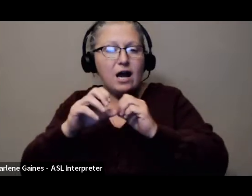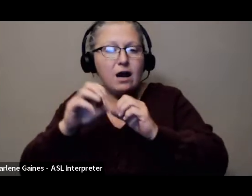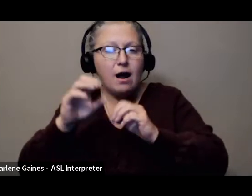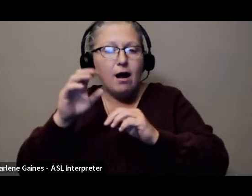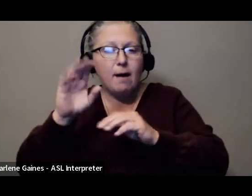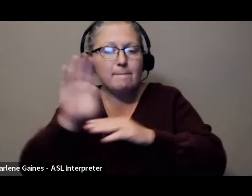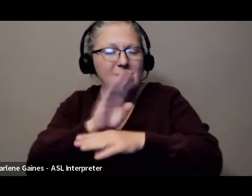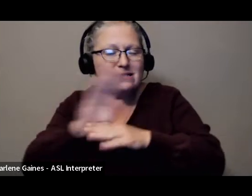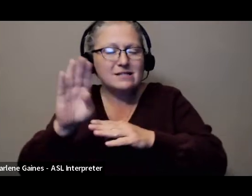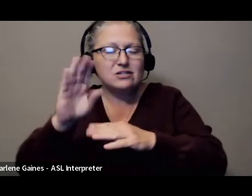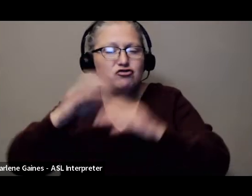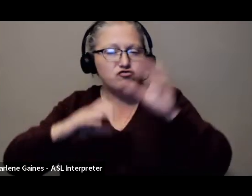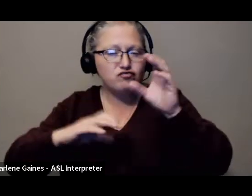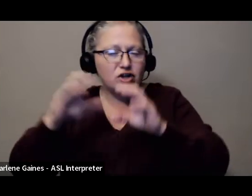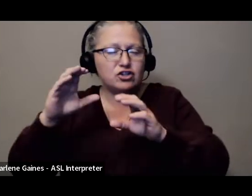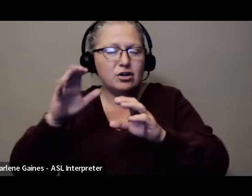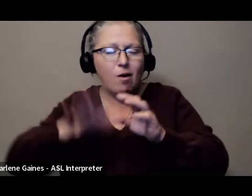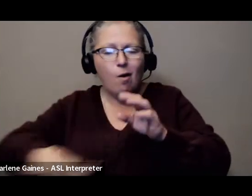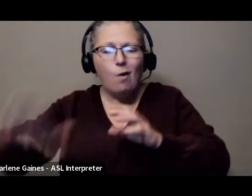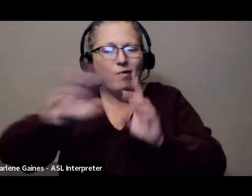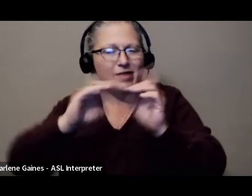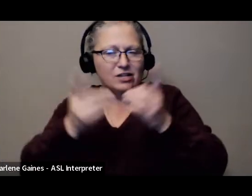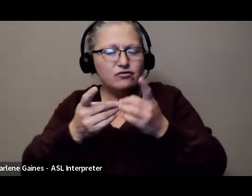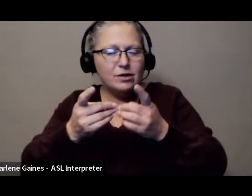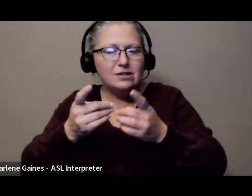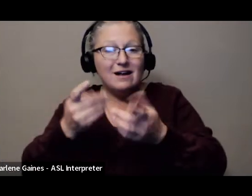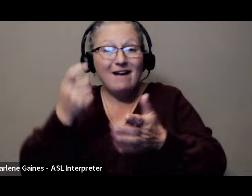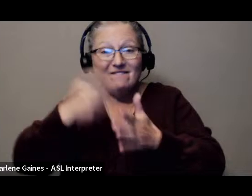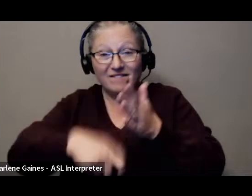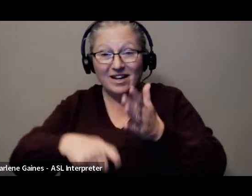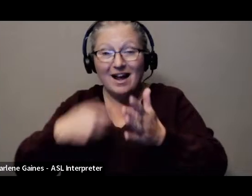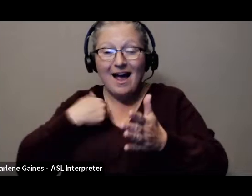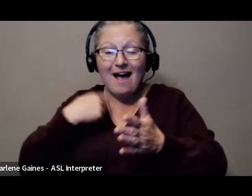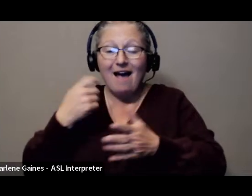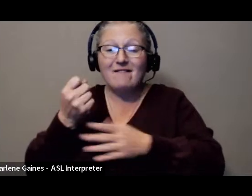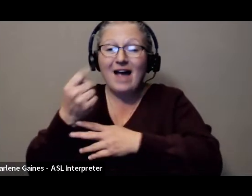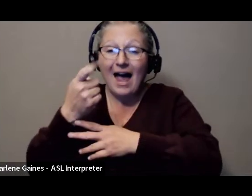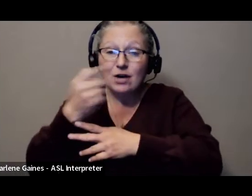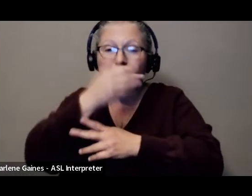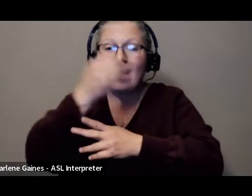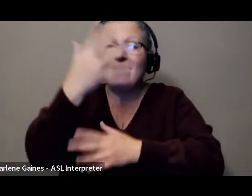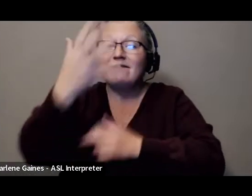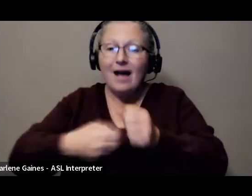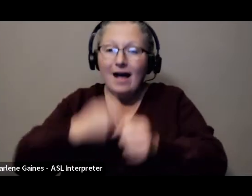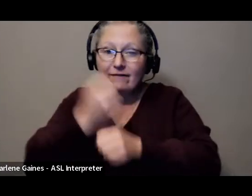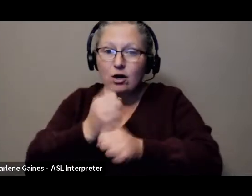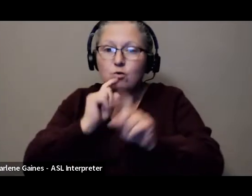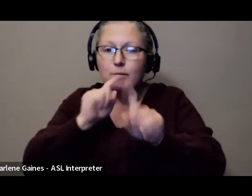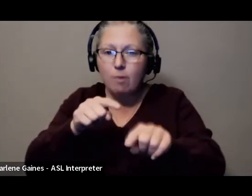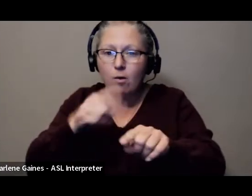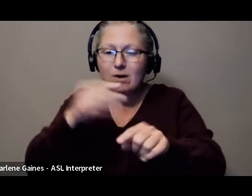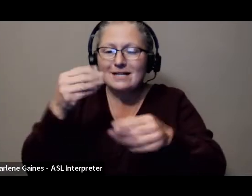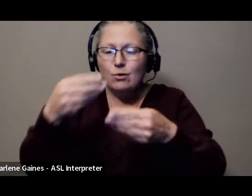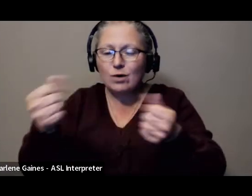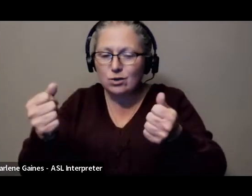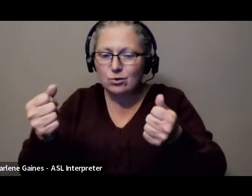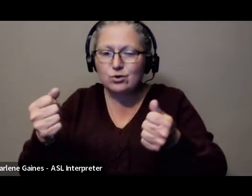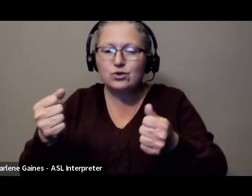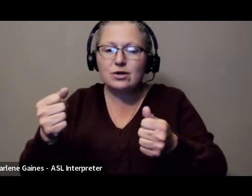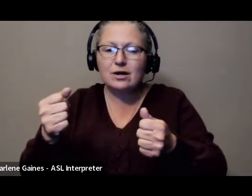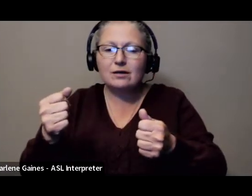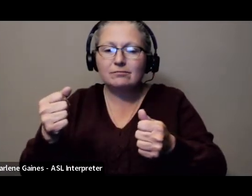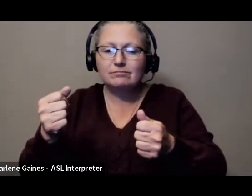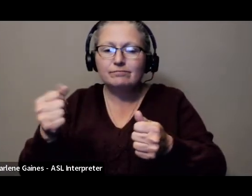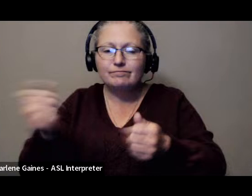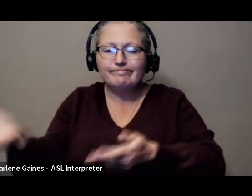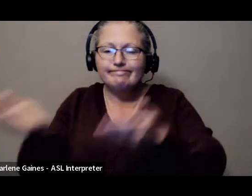throughout the district. These fees require annual and 5-year reports and resolution that are brought